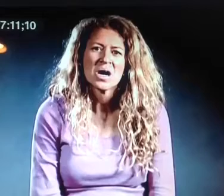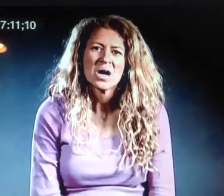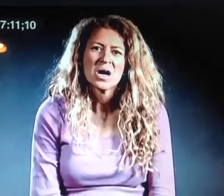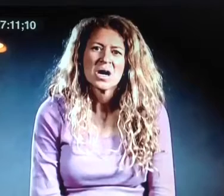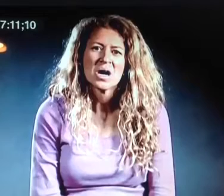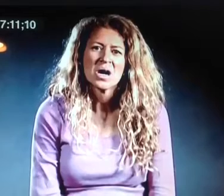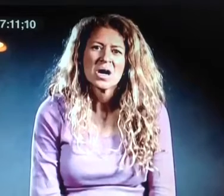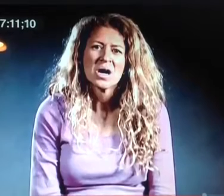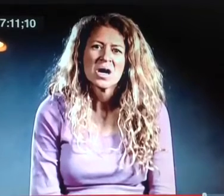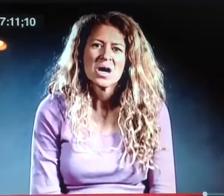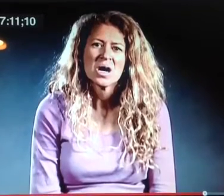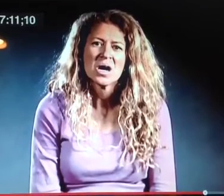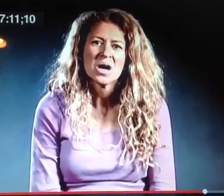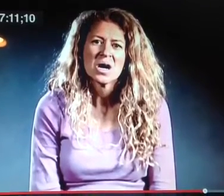have a very